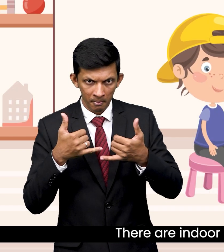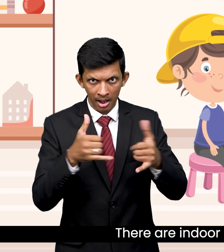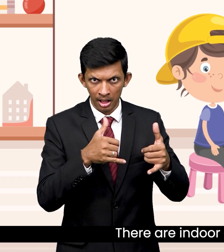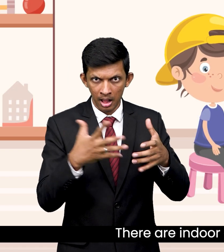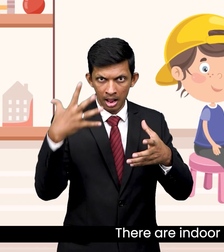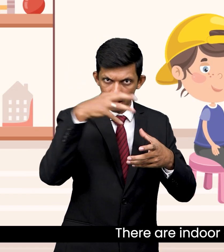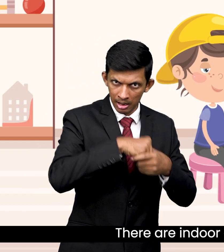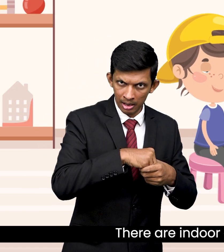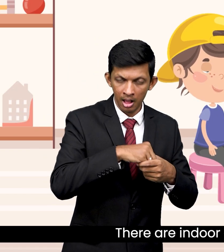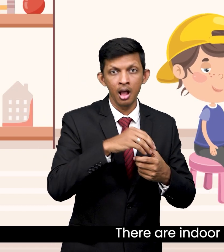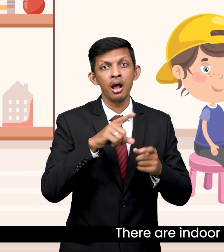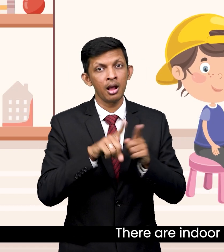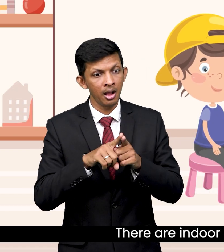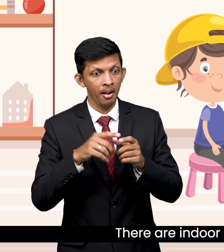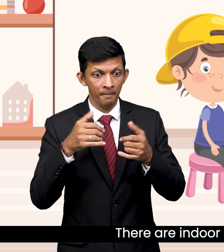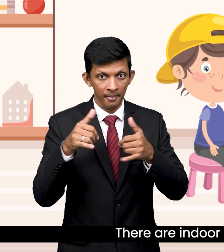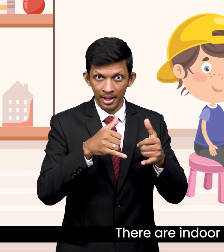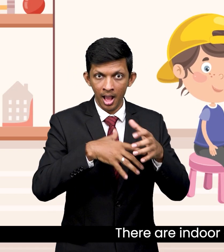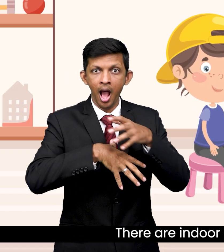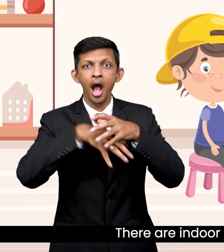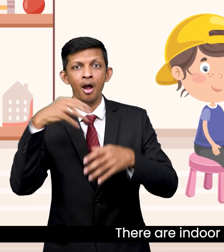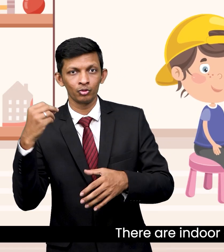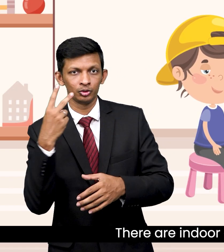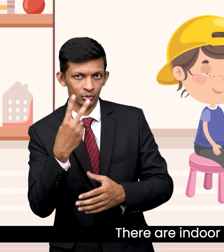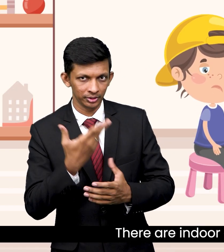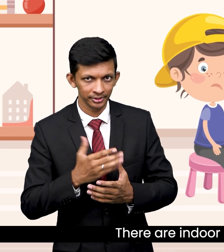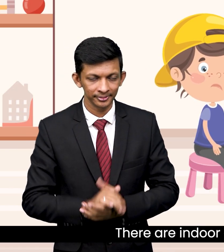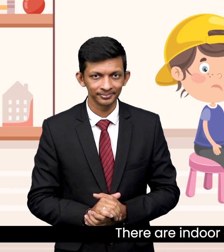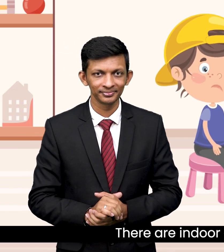are indoor and outdoor games.